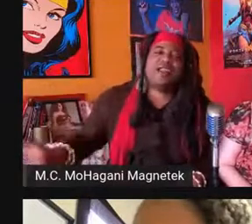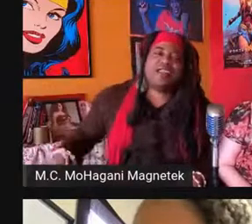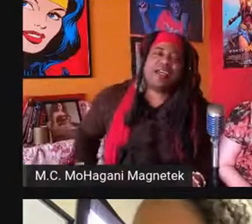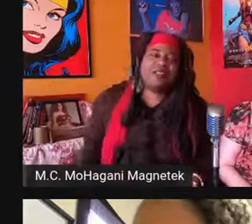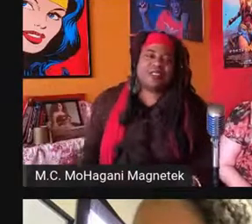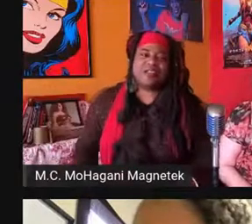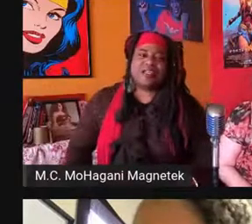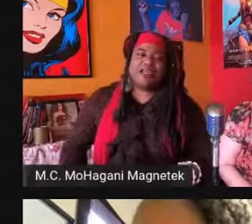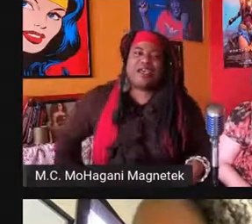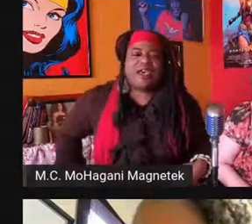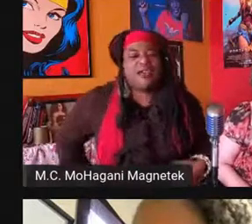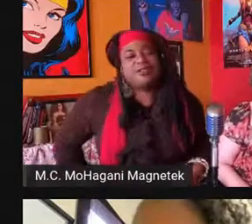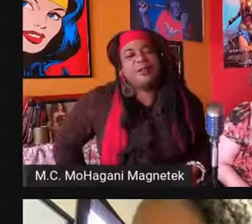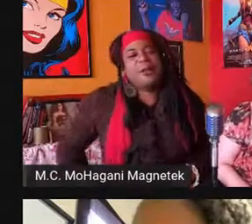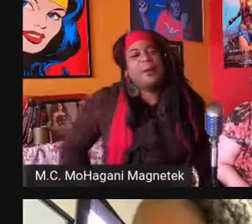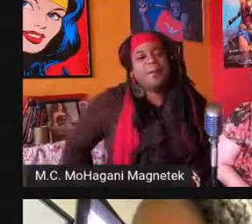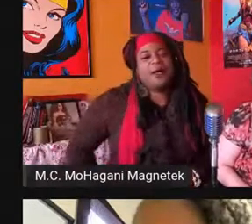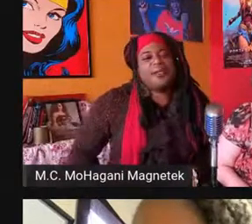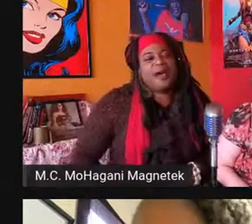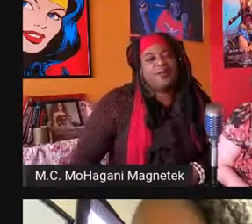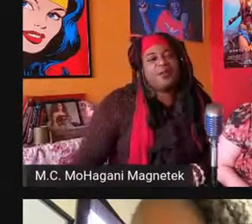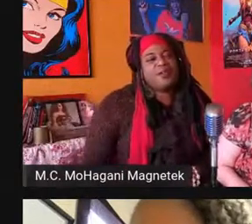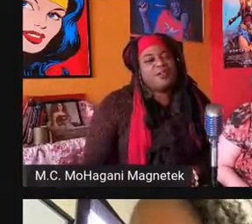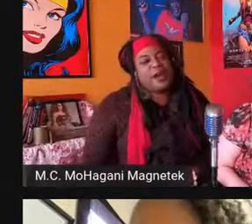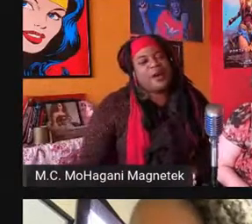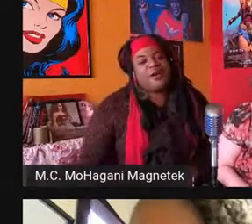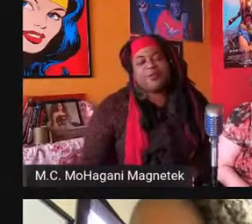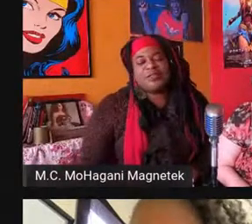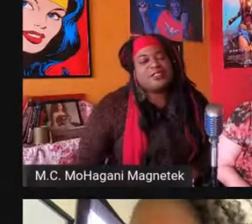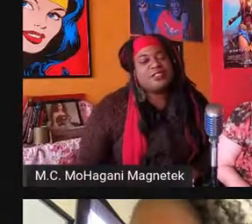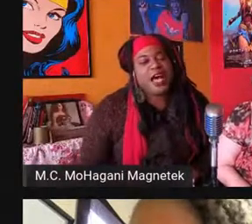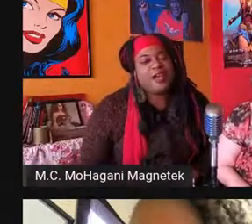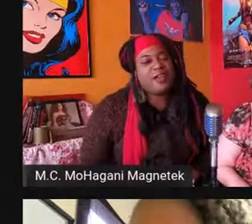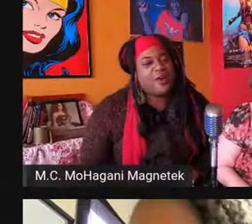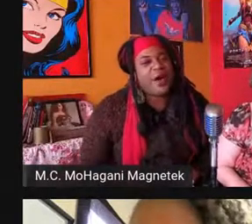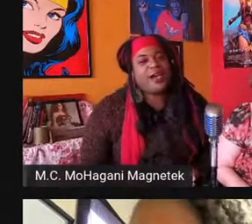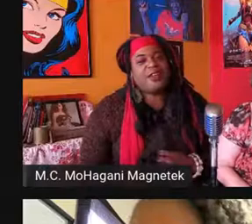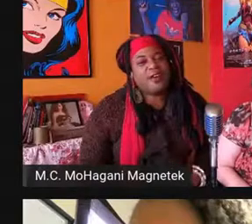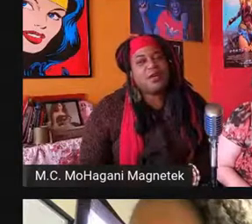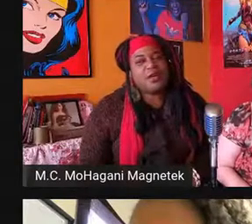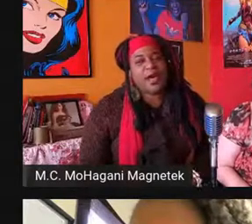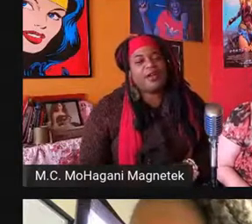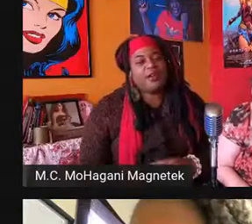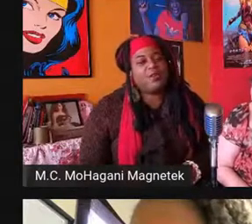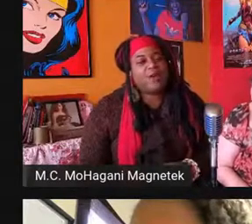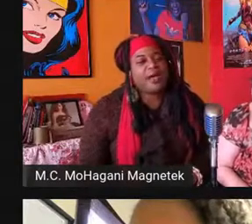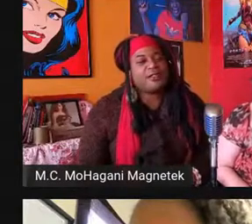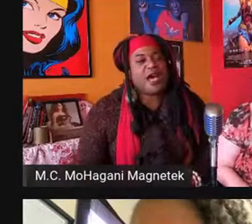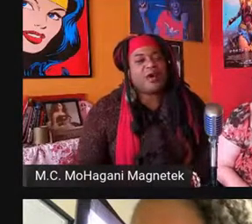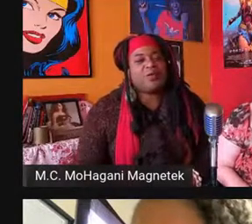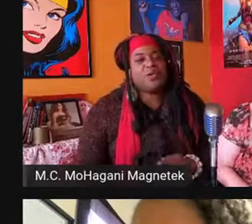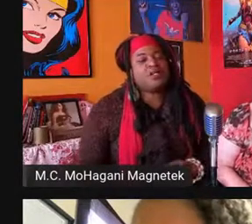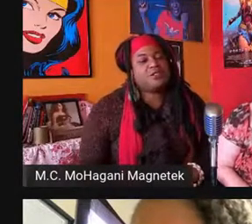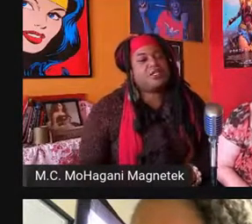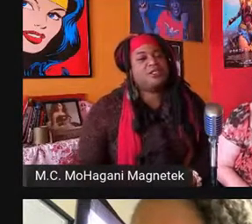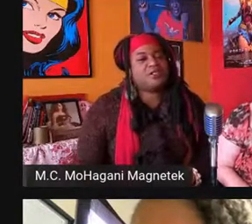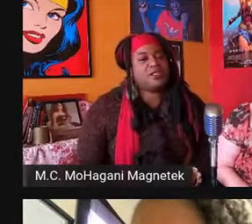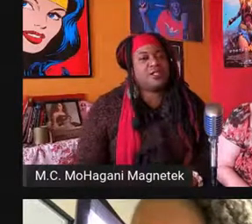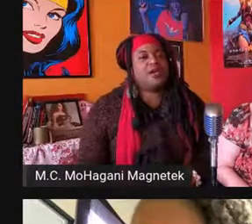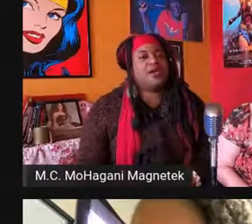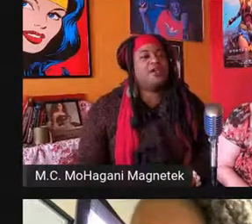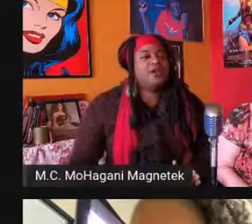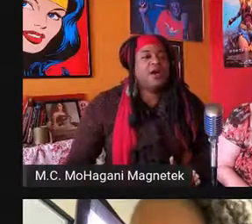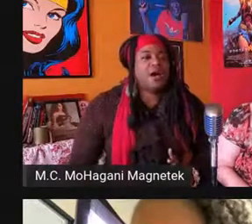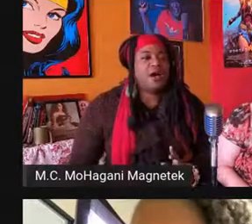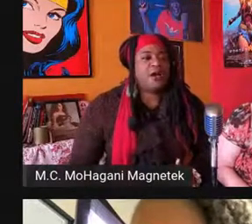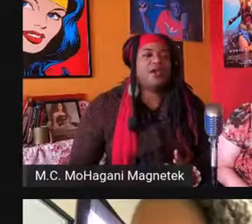trying not to cuss on Sunday. Mm-hmm. But yeah, we're going to, this, I know it. I know without a doubt, we're going to see this